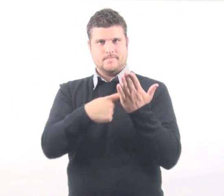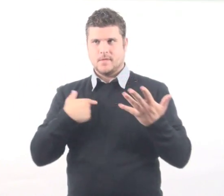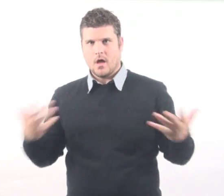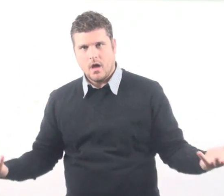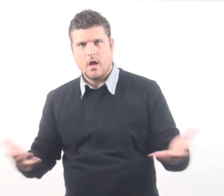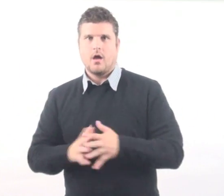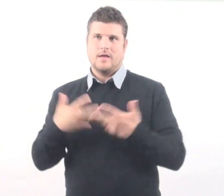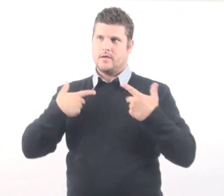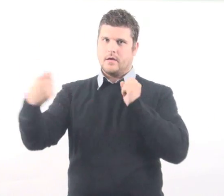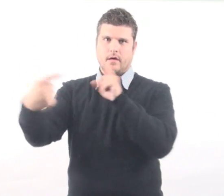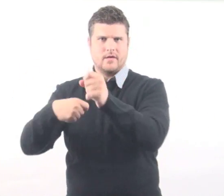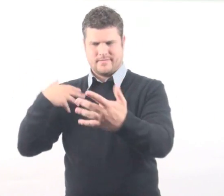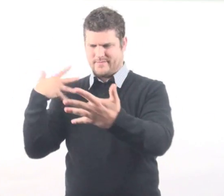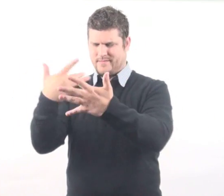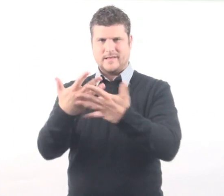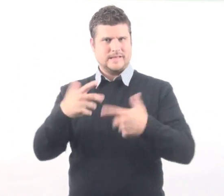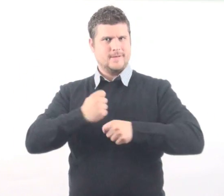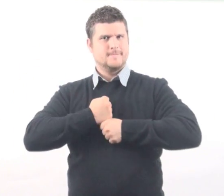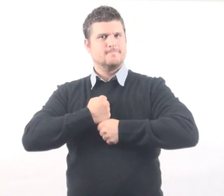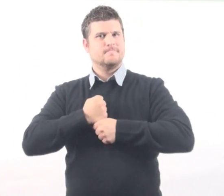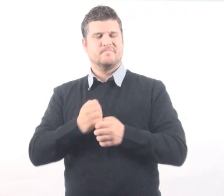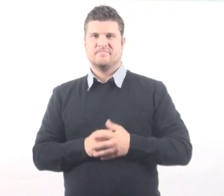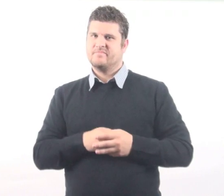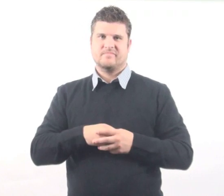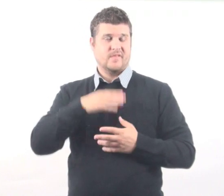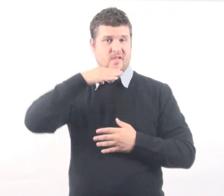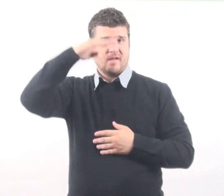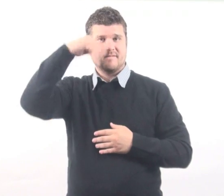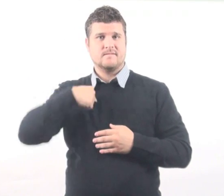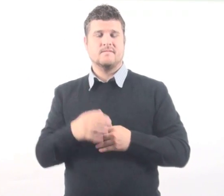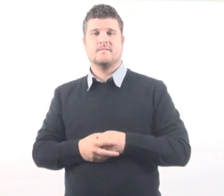and conditions. It's very frustrating for me, and I've had enough.